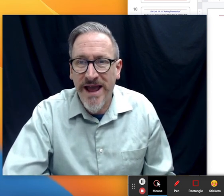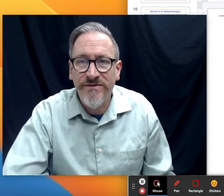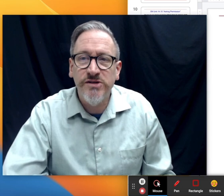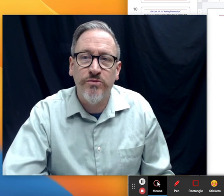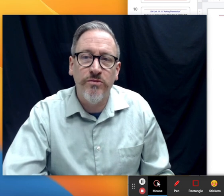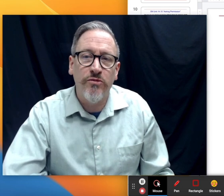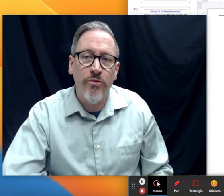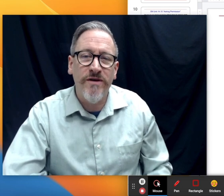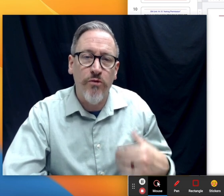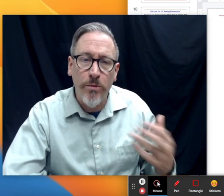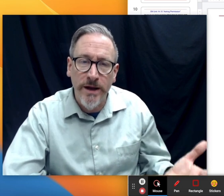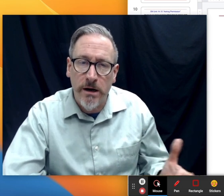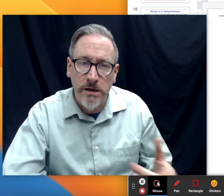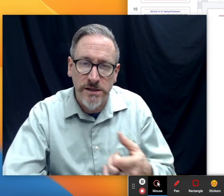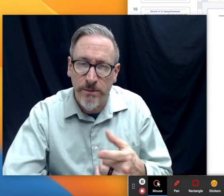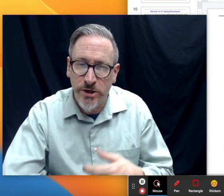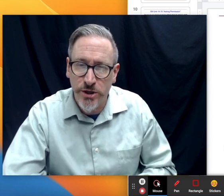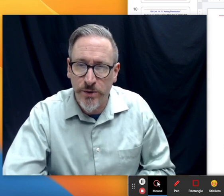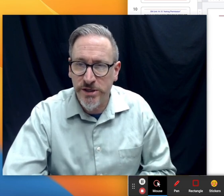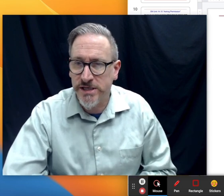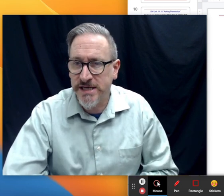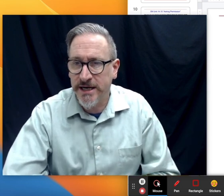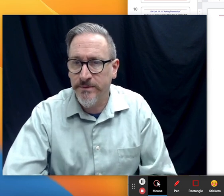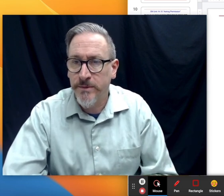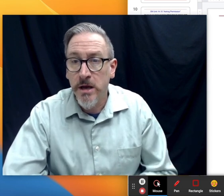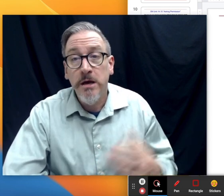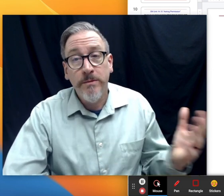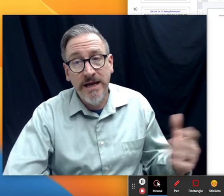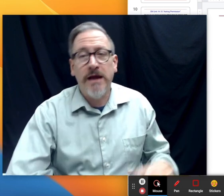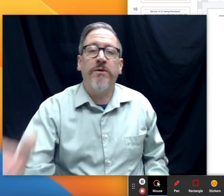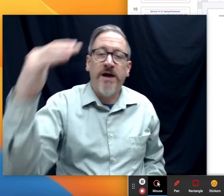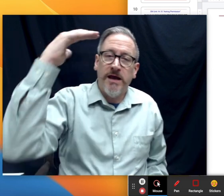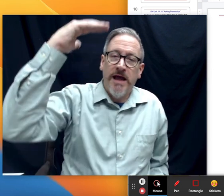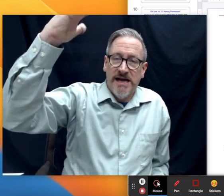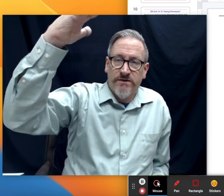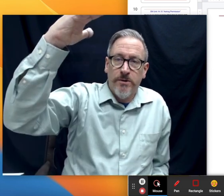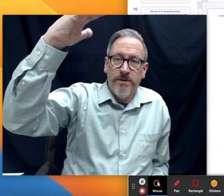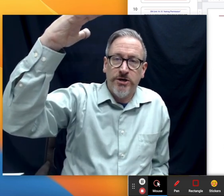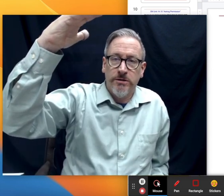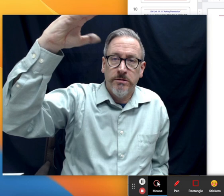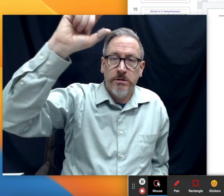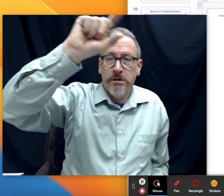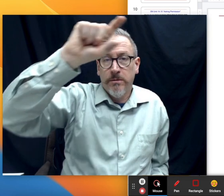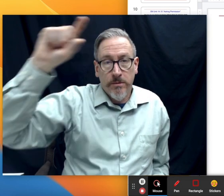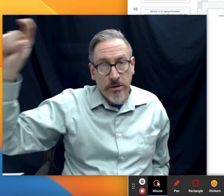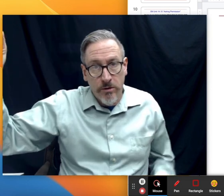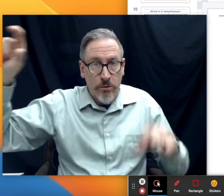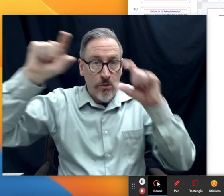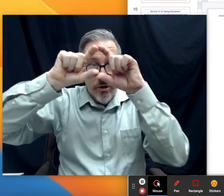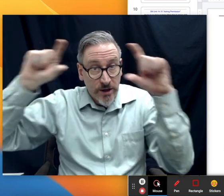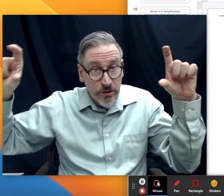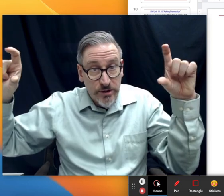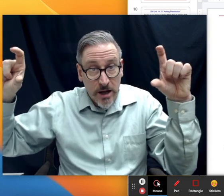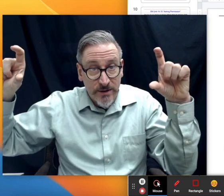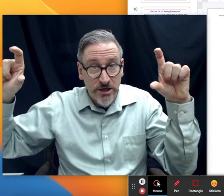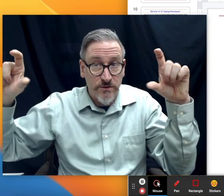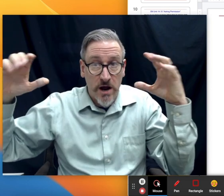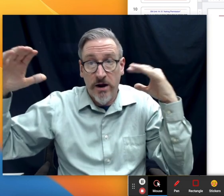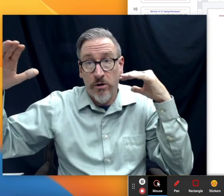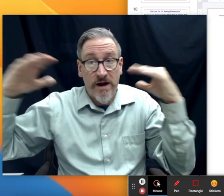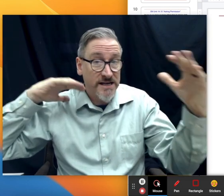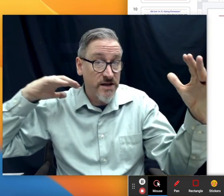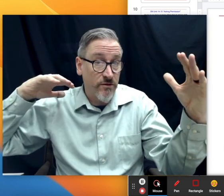And we have role-playing cards that I'm going to show you in just a second. But again, we've got ask for permission, whether we include the